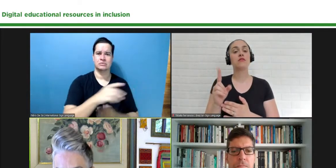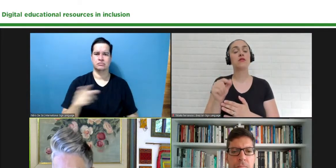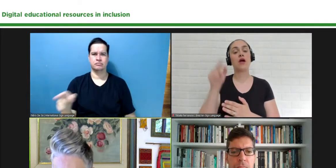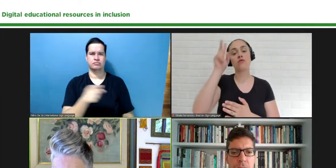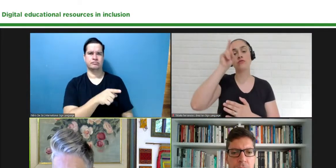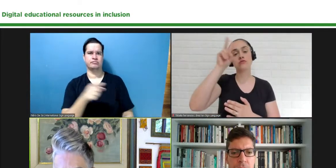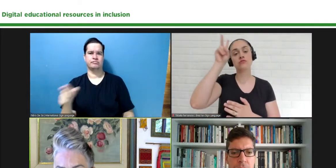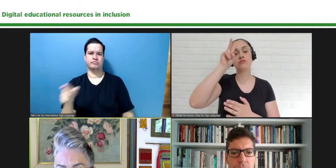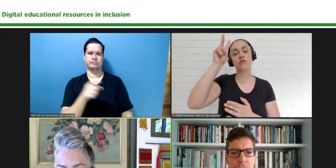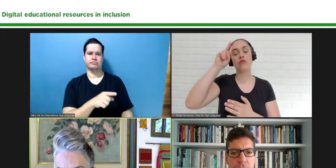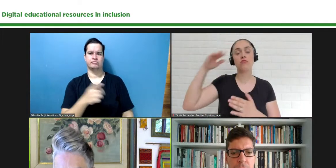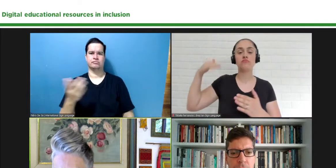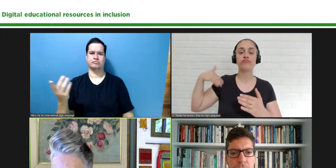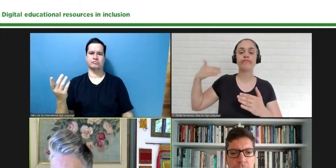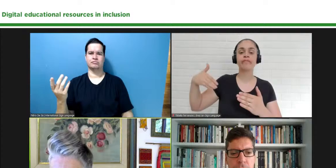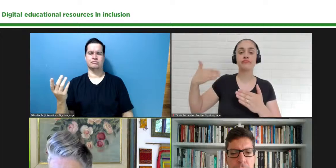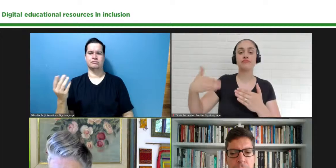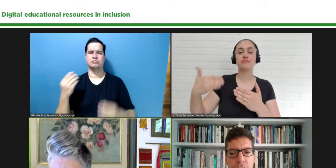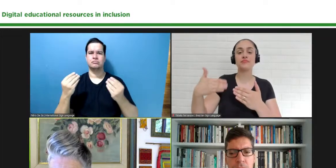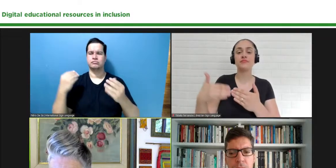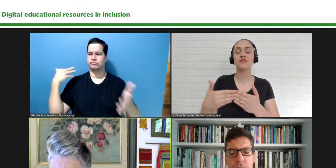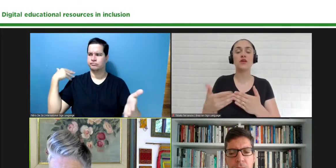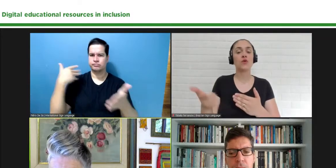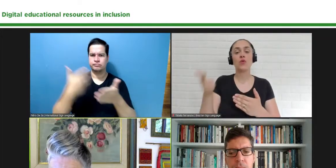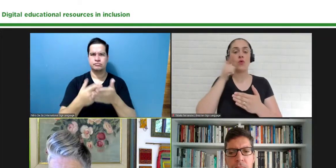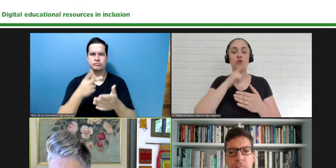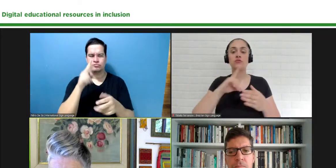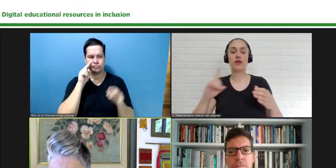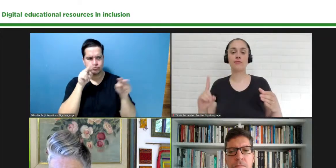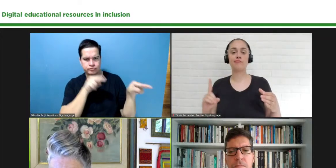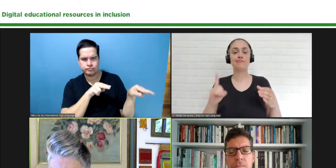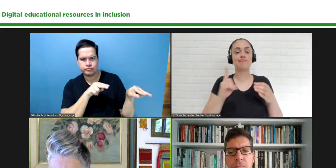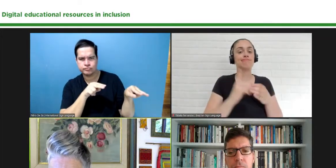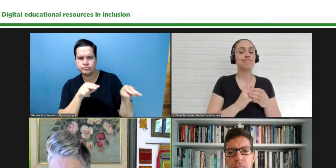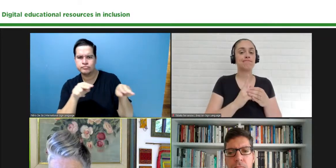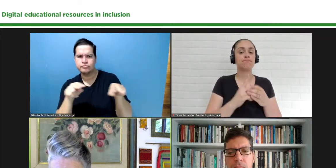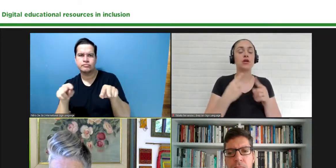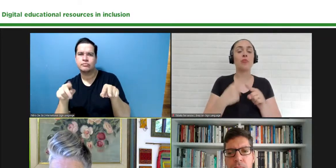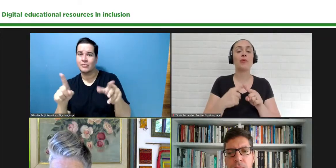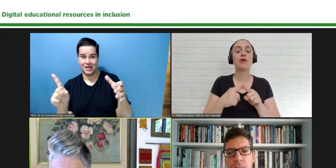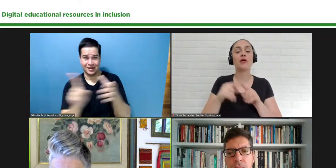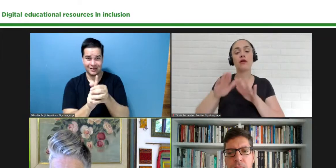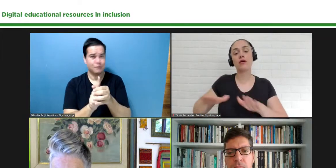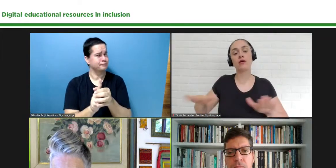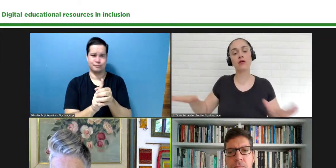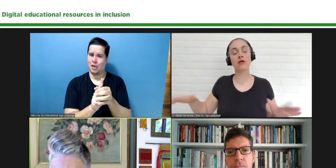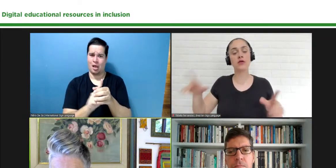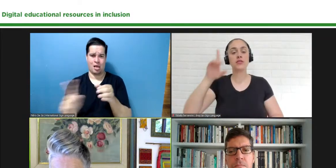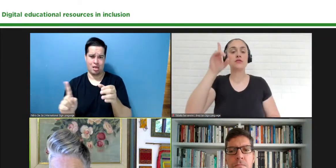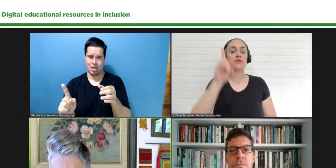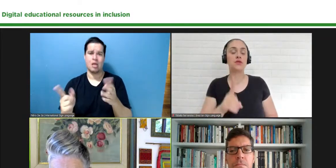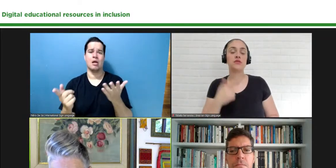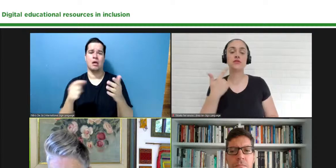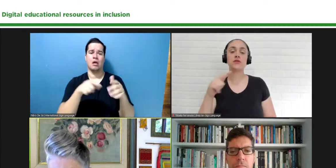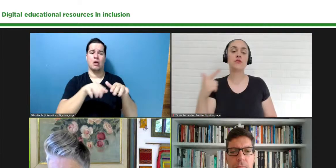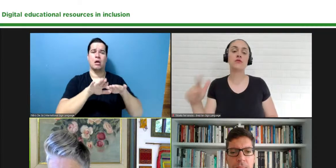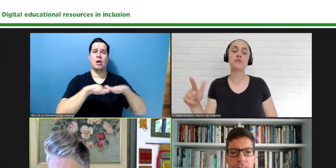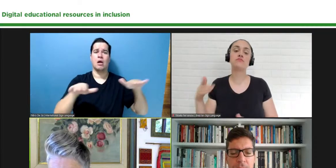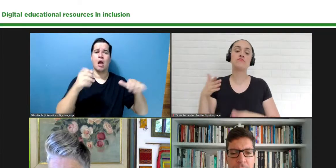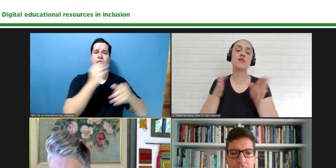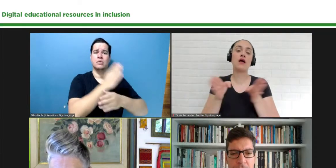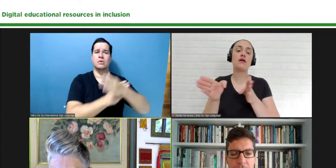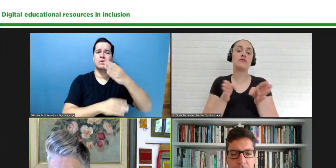of non-participation, because children with disabilities do not have access to the right of